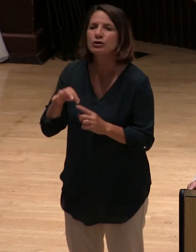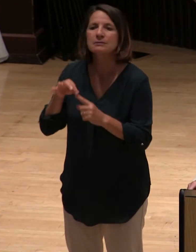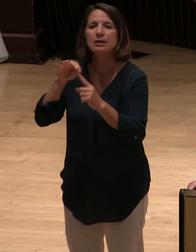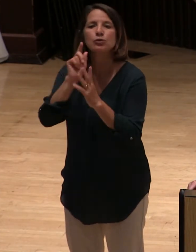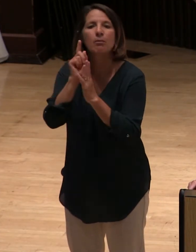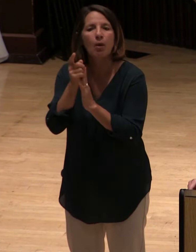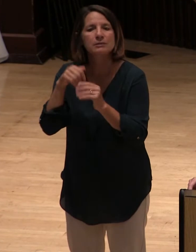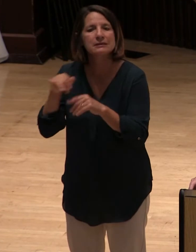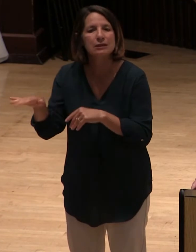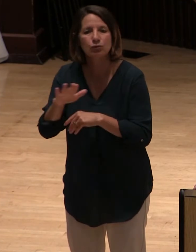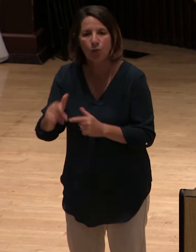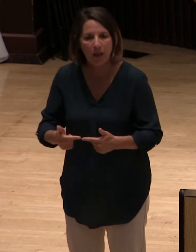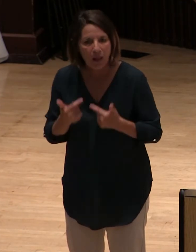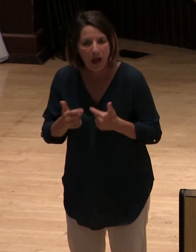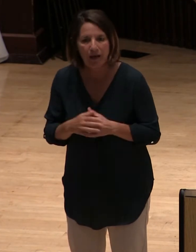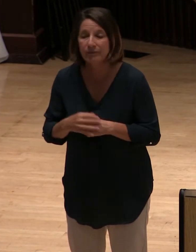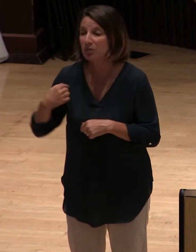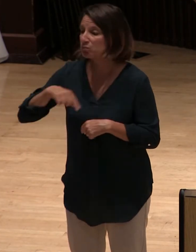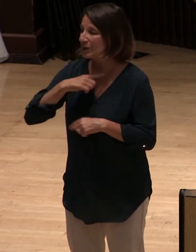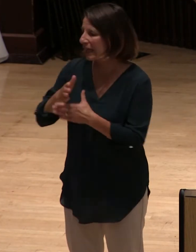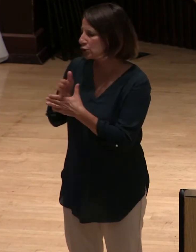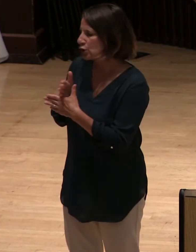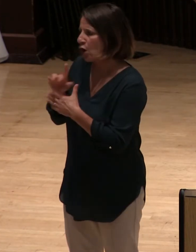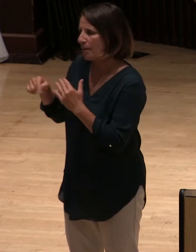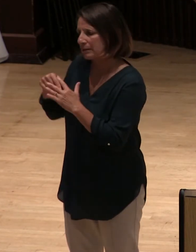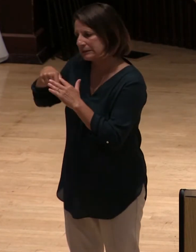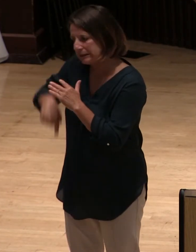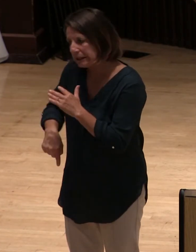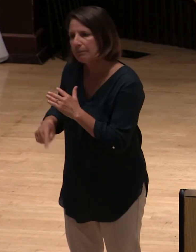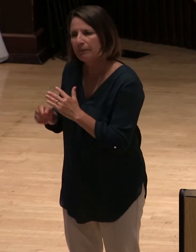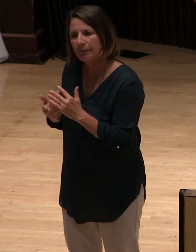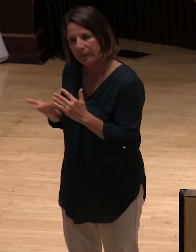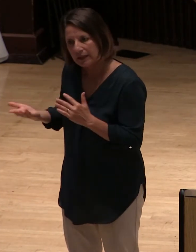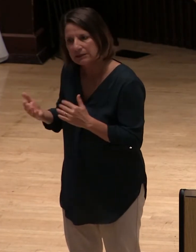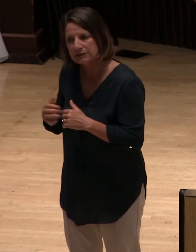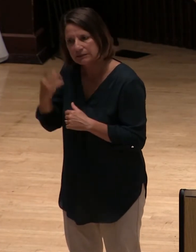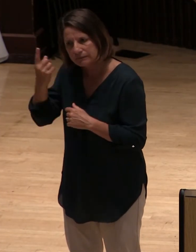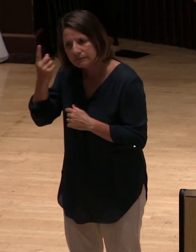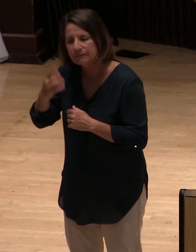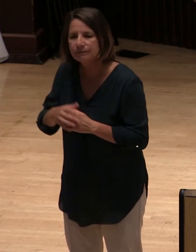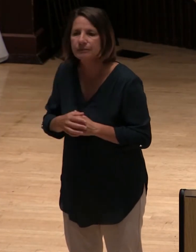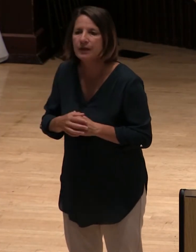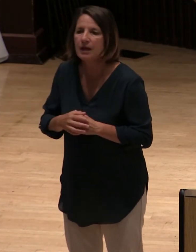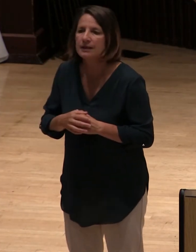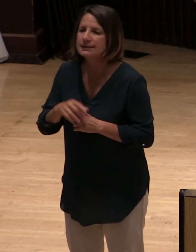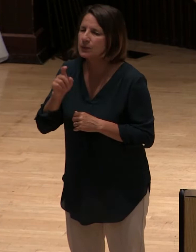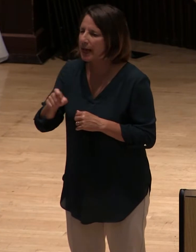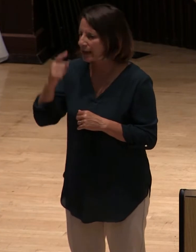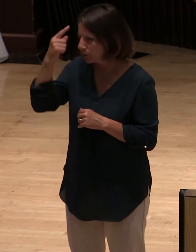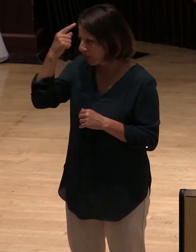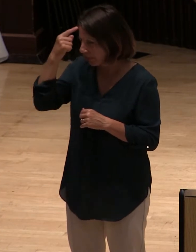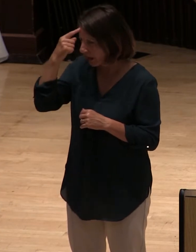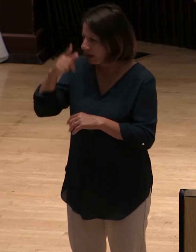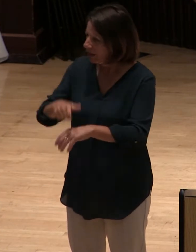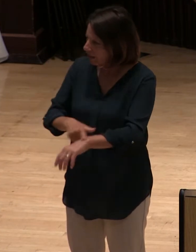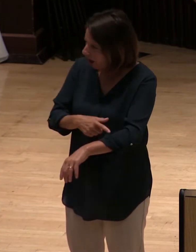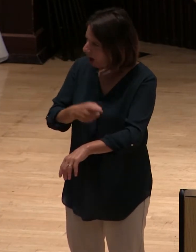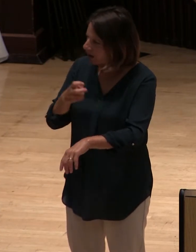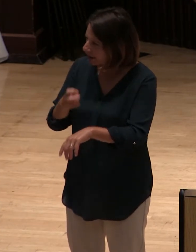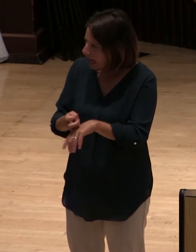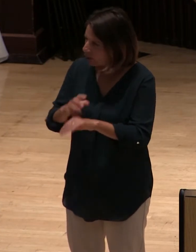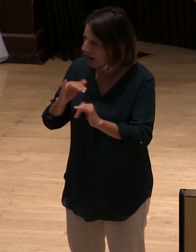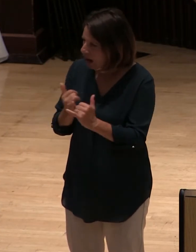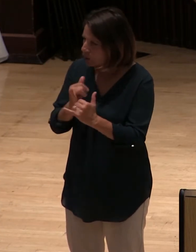in your life. We can share about deep things. And so I had to think long and hard about how I will keep